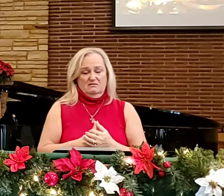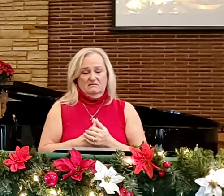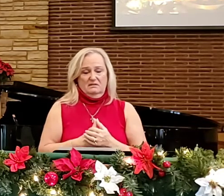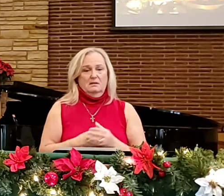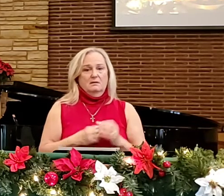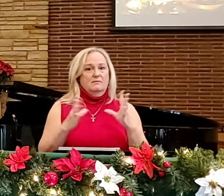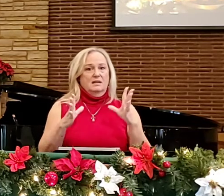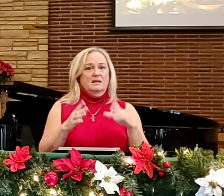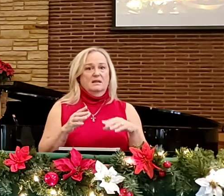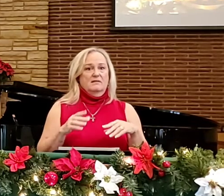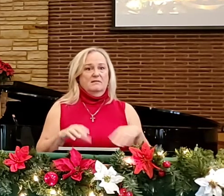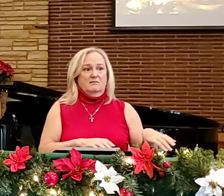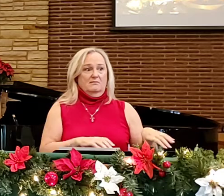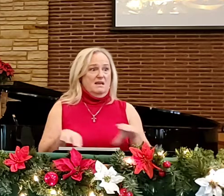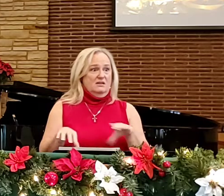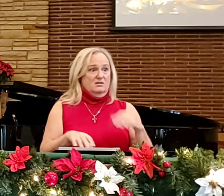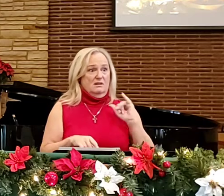But a lot of the behavior I see